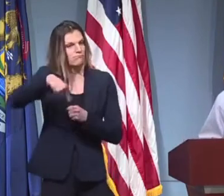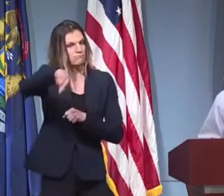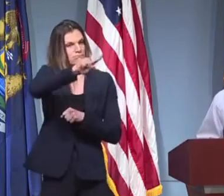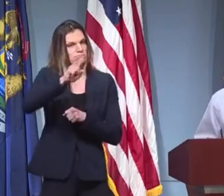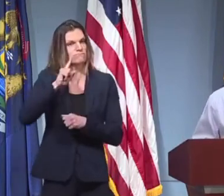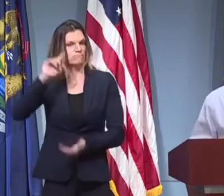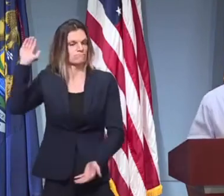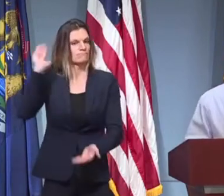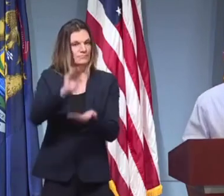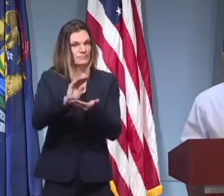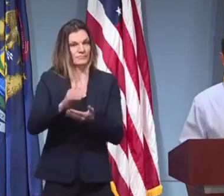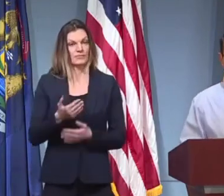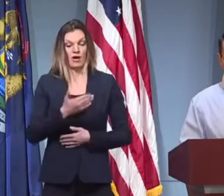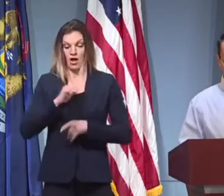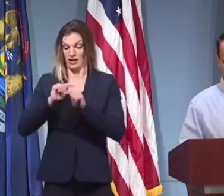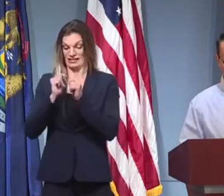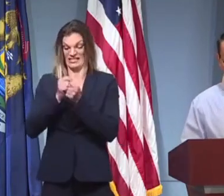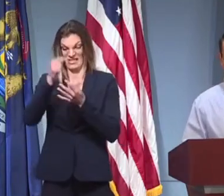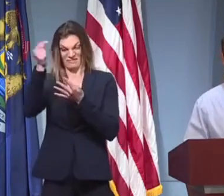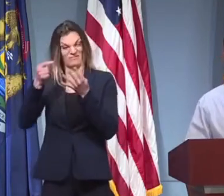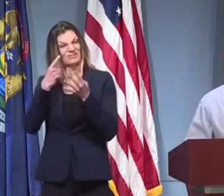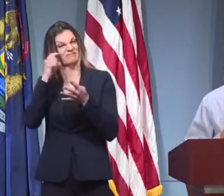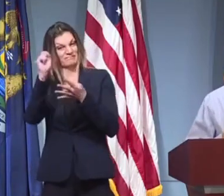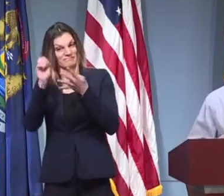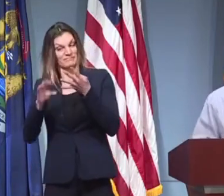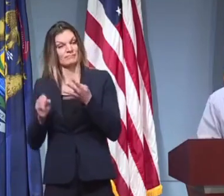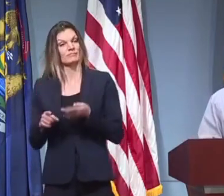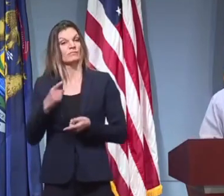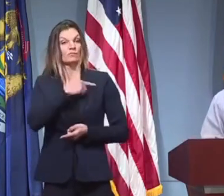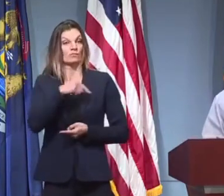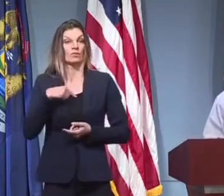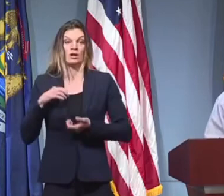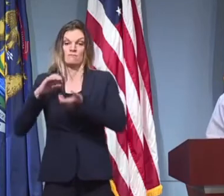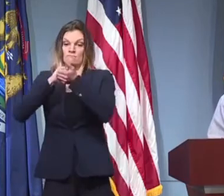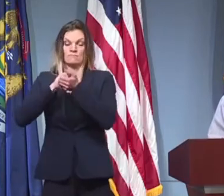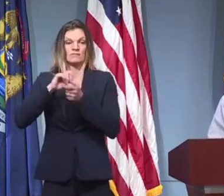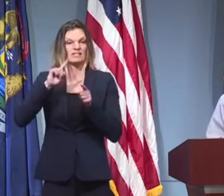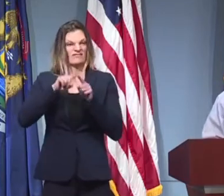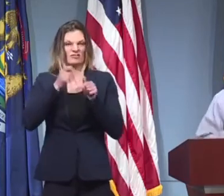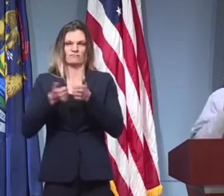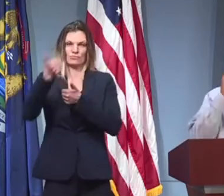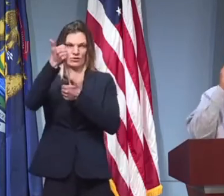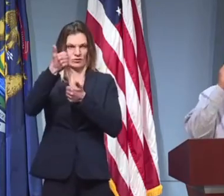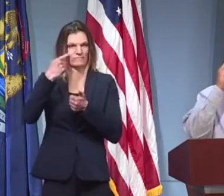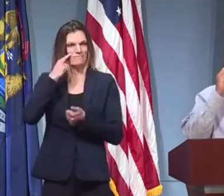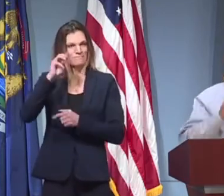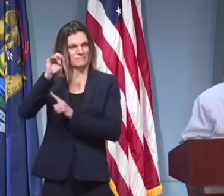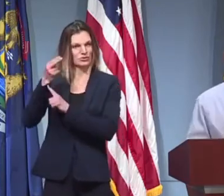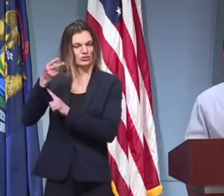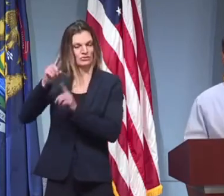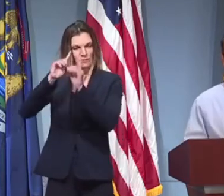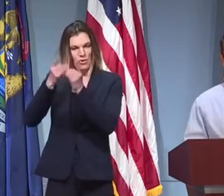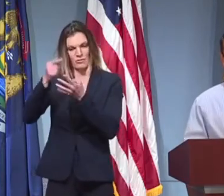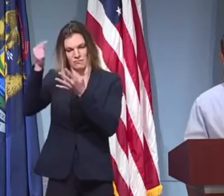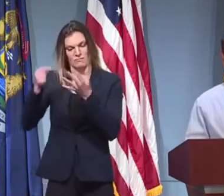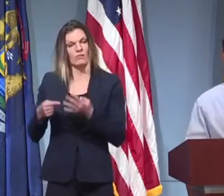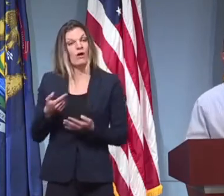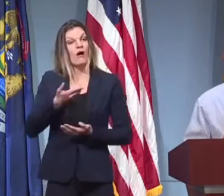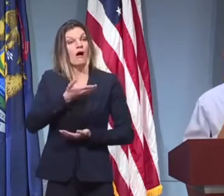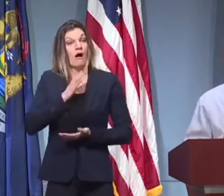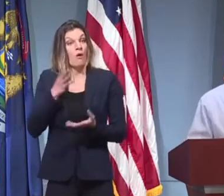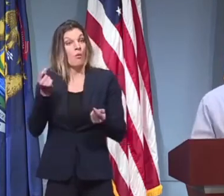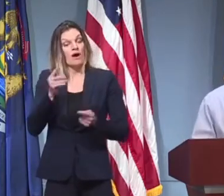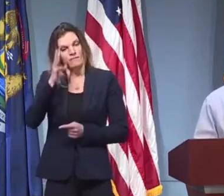Our teams at MIOSHA and Leo Communications, working with me and MIOSHA Director Bart Pickelman, have developed great tools that employers can use